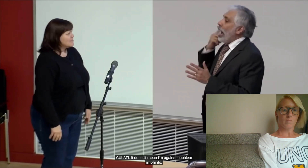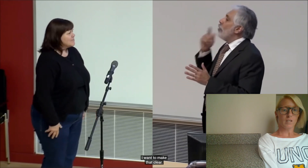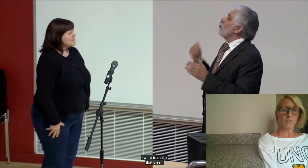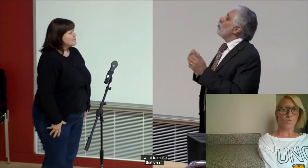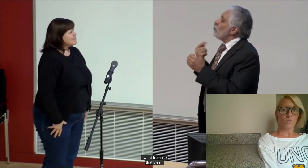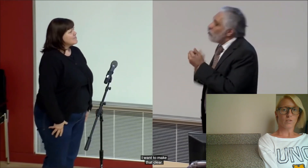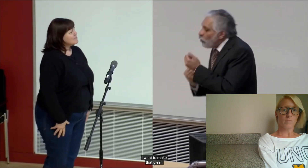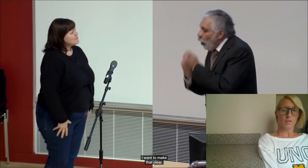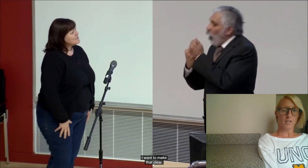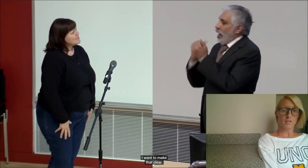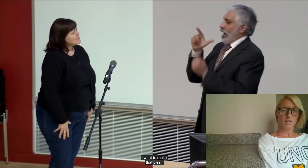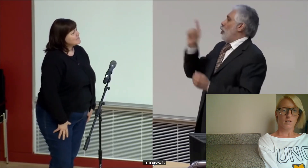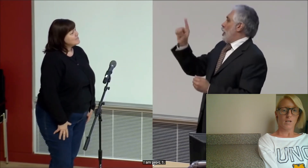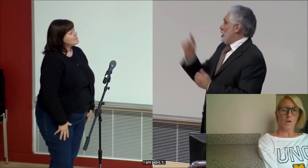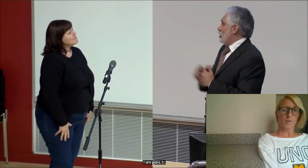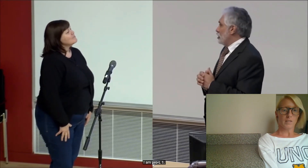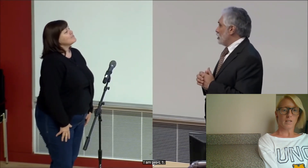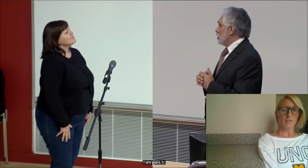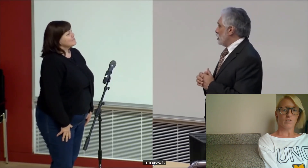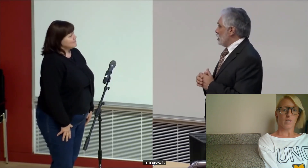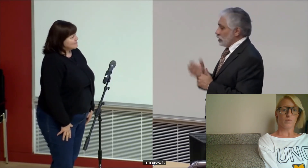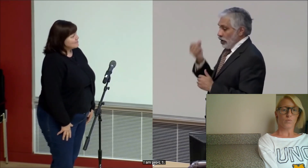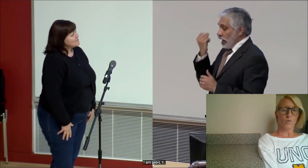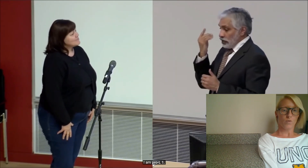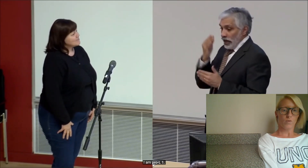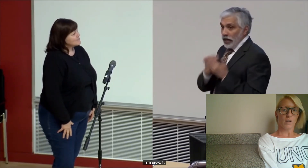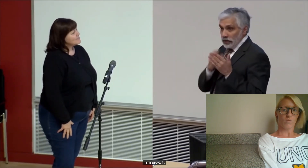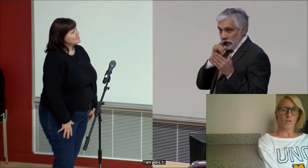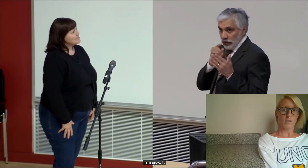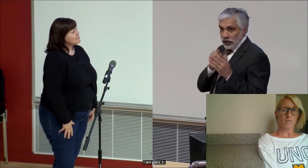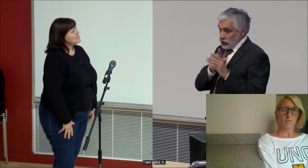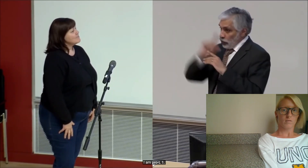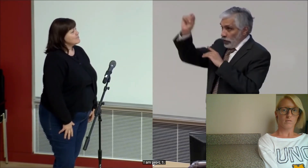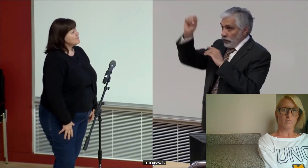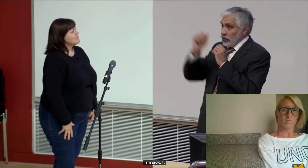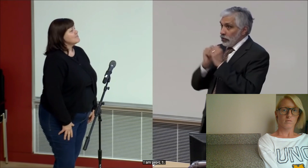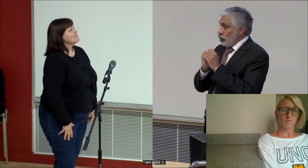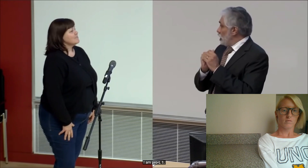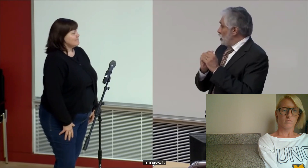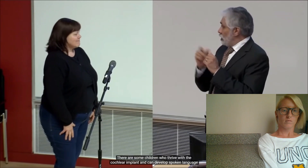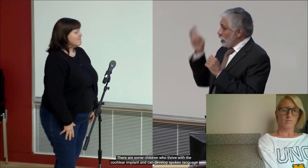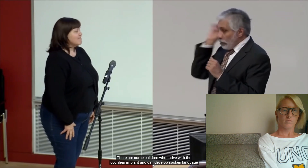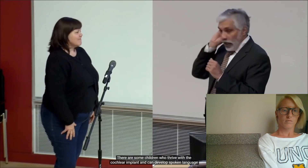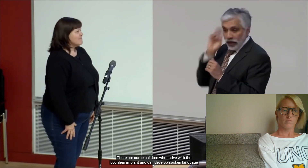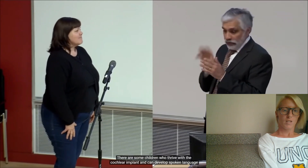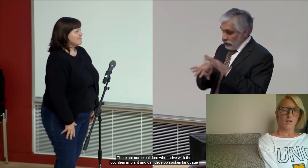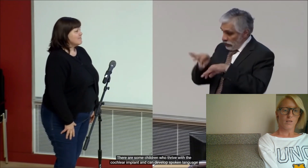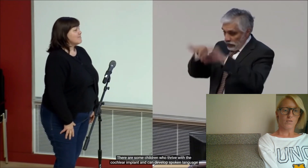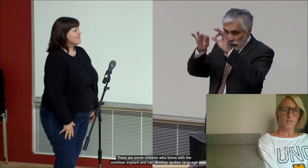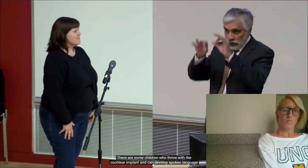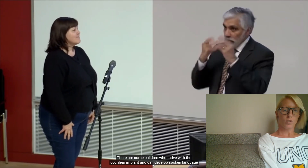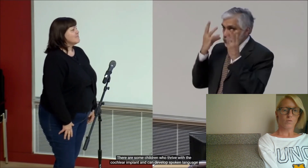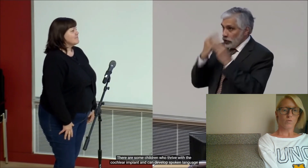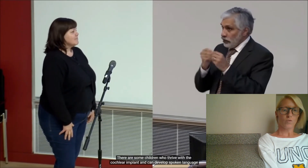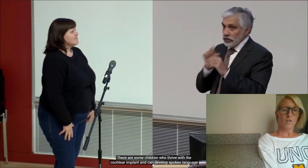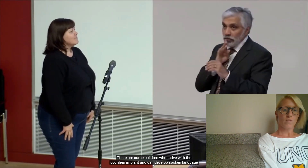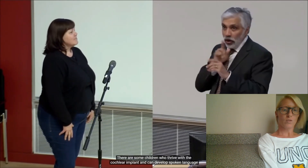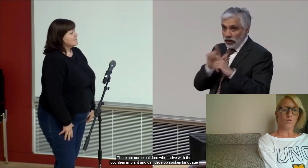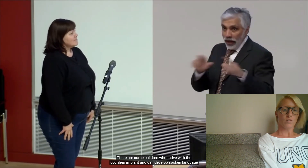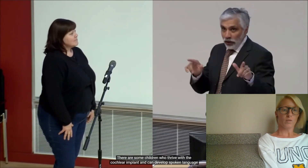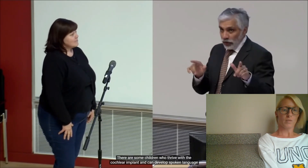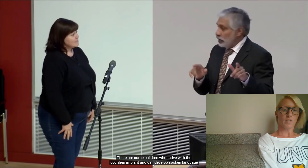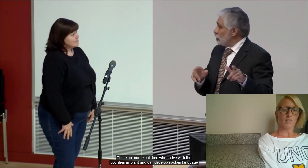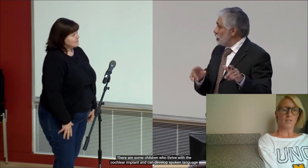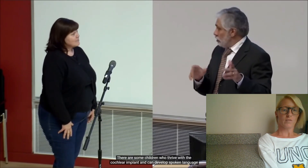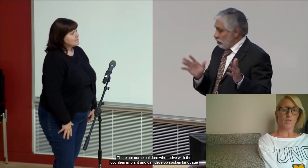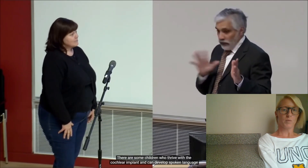cochlear implants. I want to make that clear. I am pro L1. There are some children There's some children who who